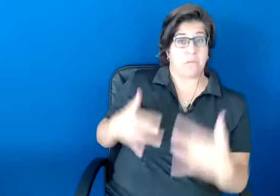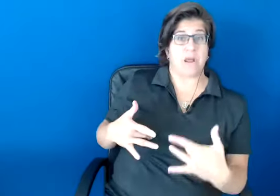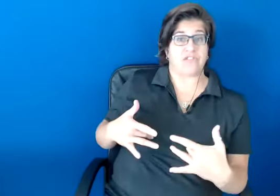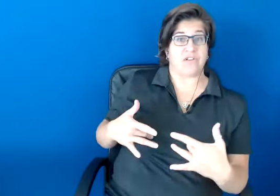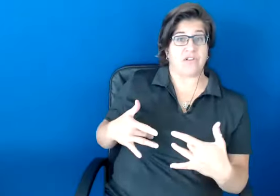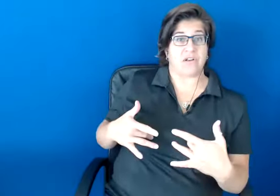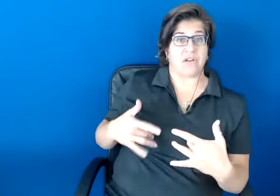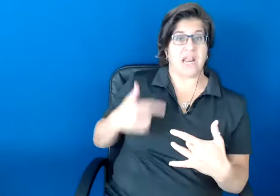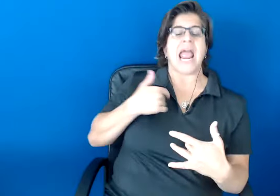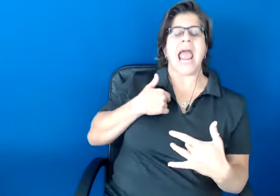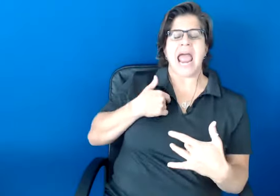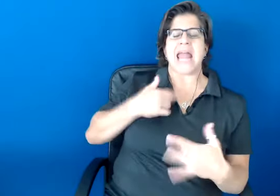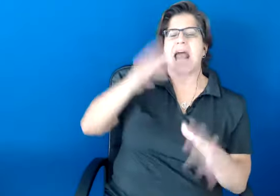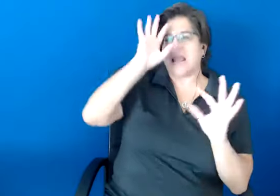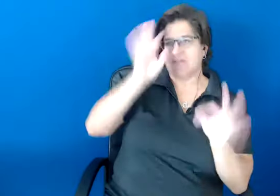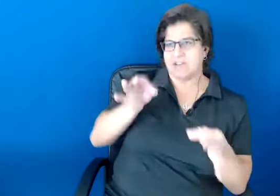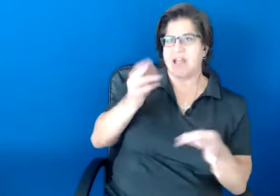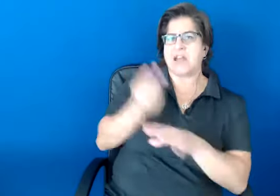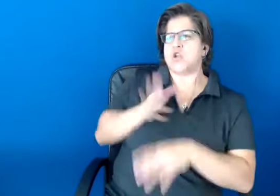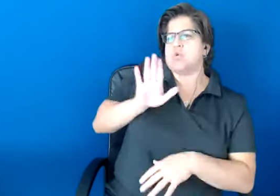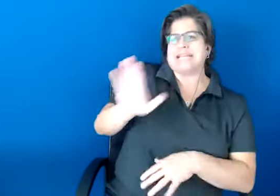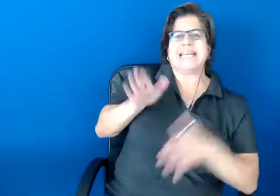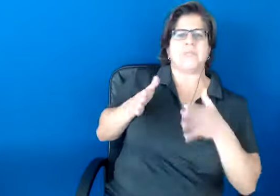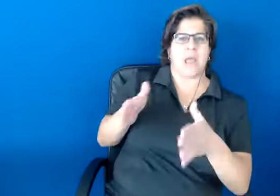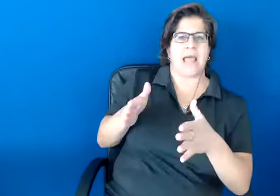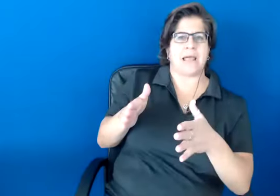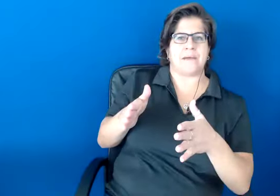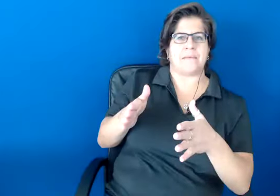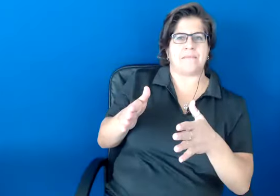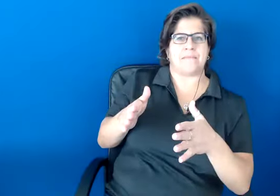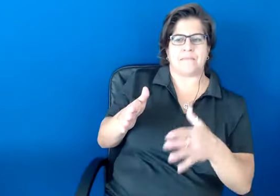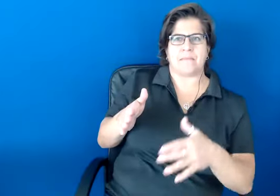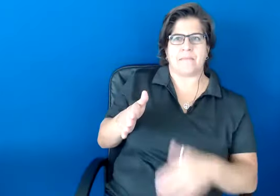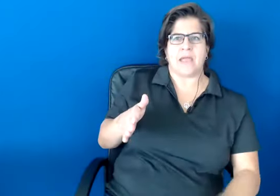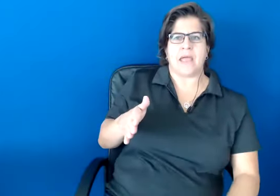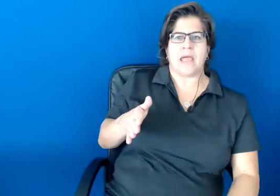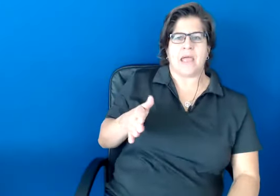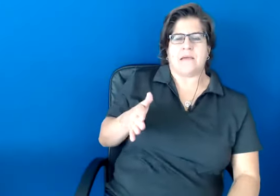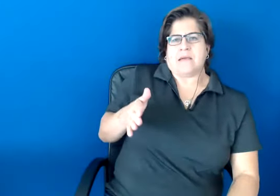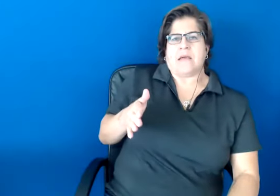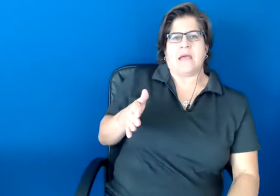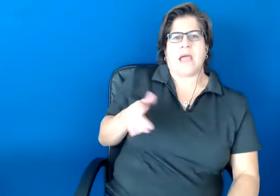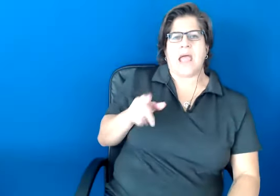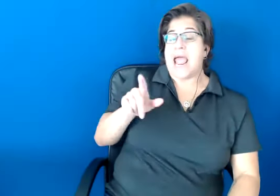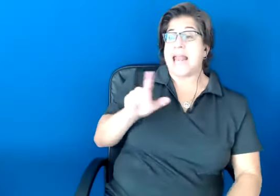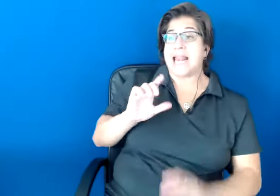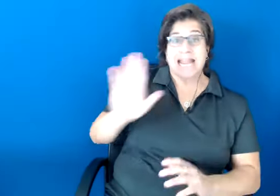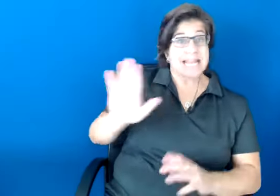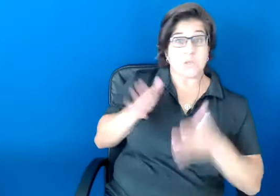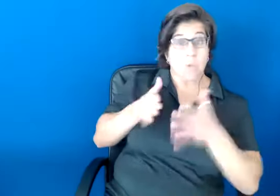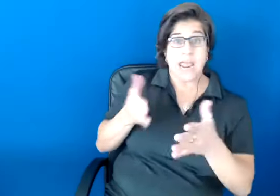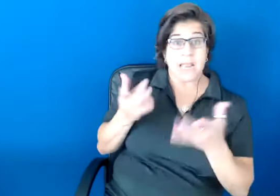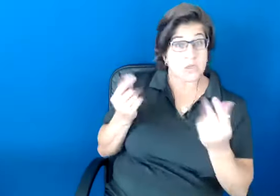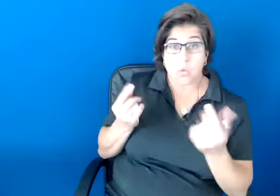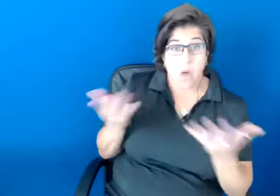have chosen to use his way. And his way was working with other alcoholics. That